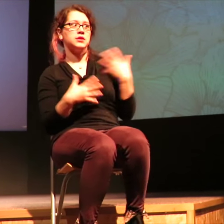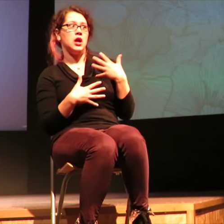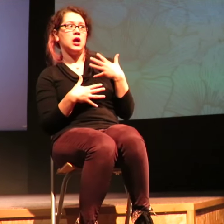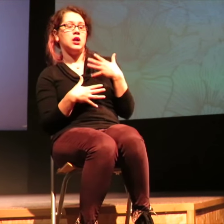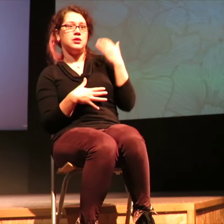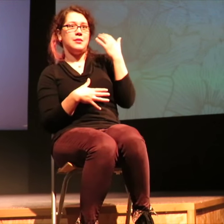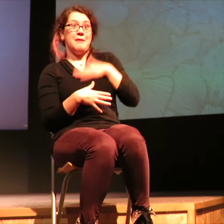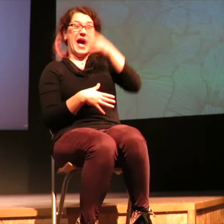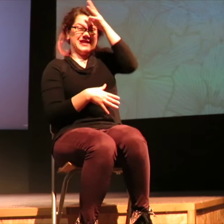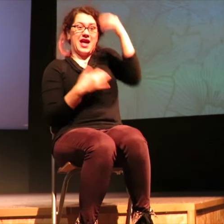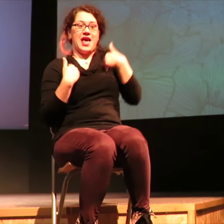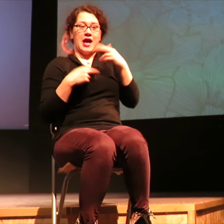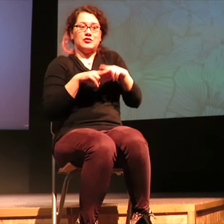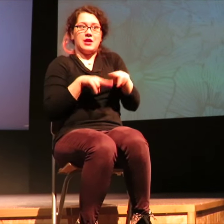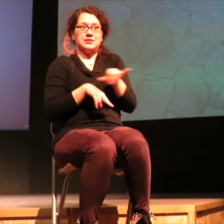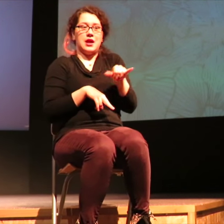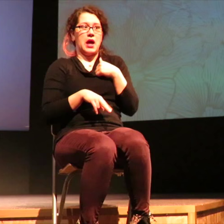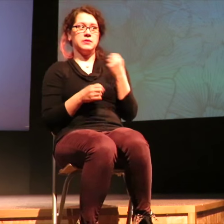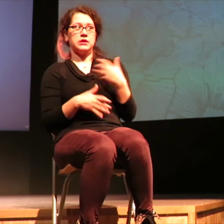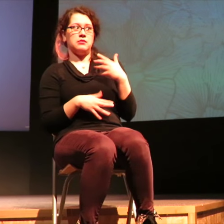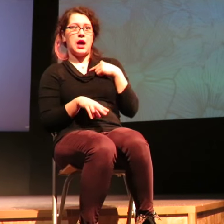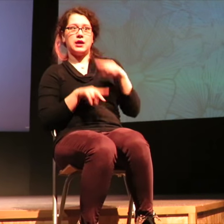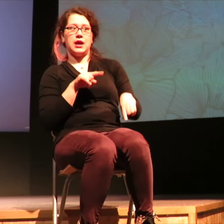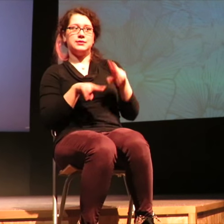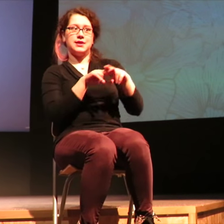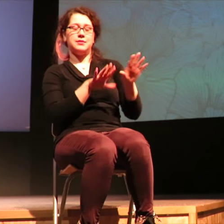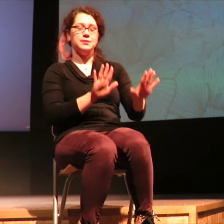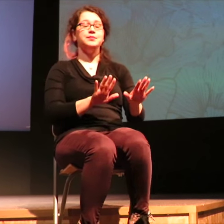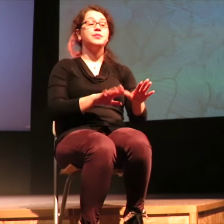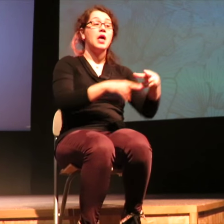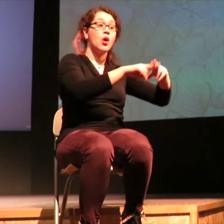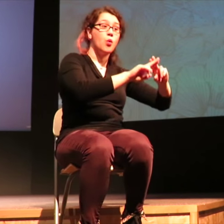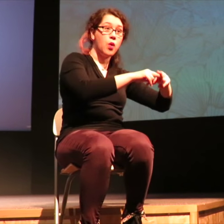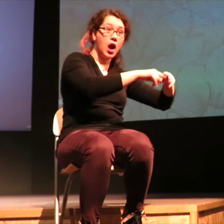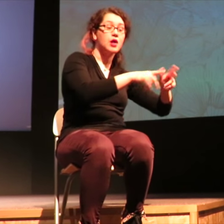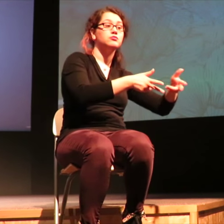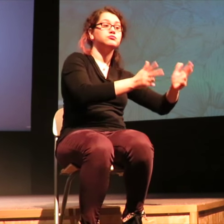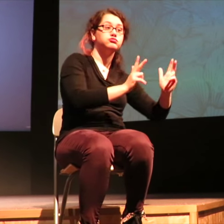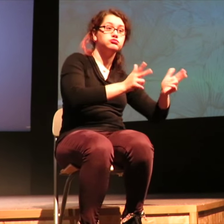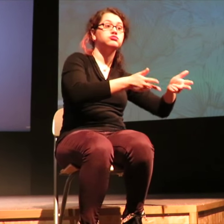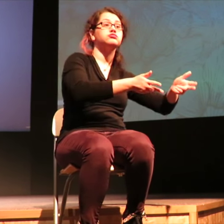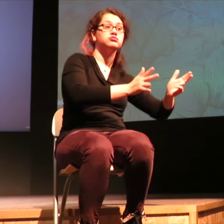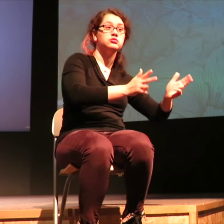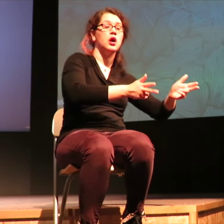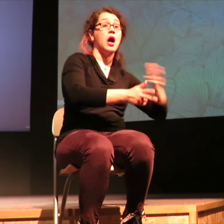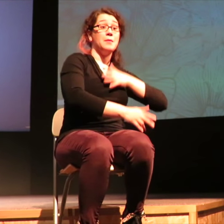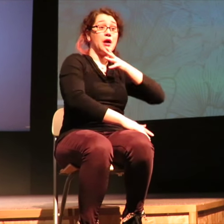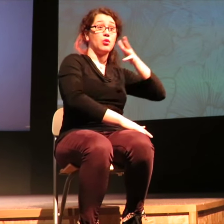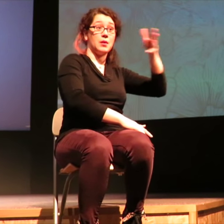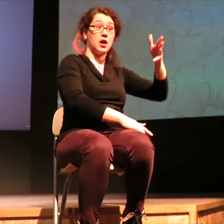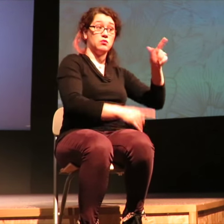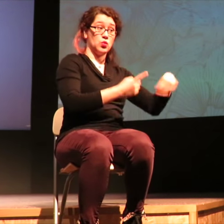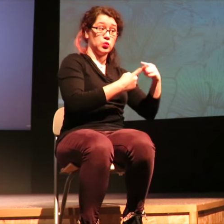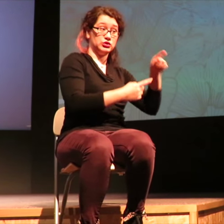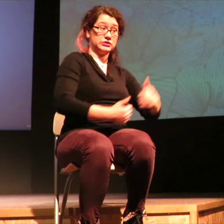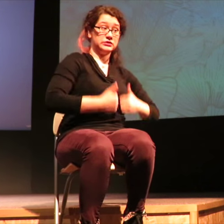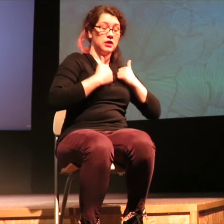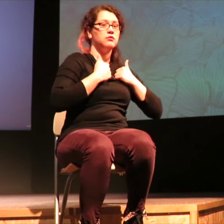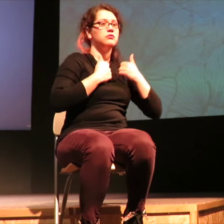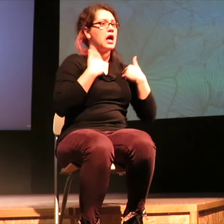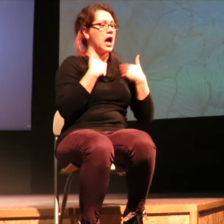it. And so then you've got a rocker here. And my grandmother, who's still alive, when I was growing up, she had a rocker much like